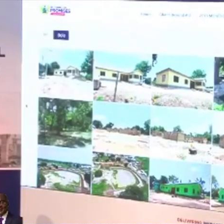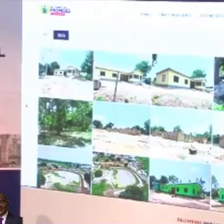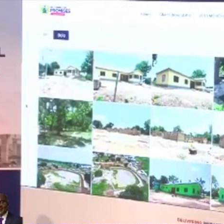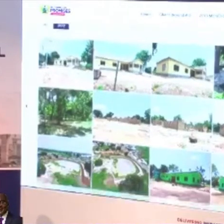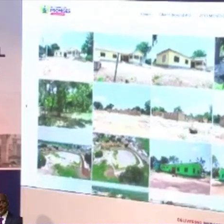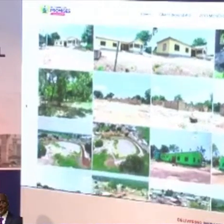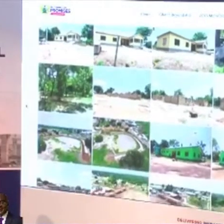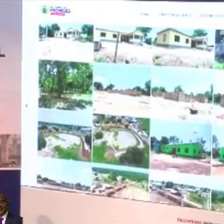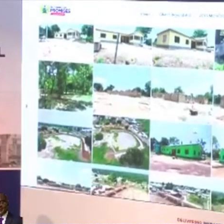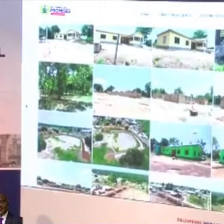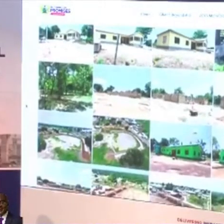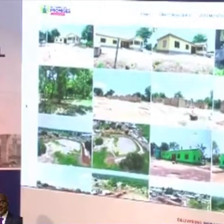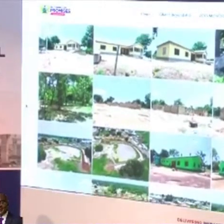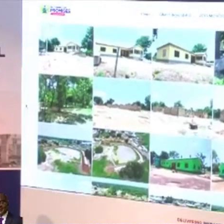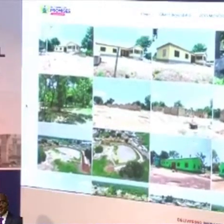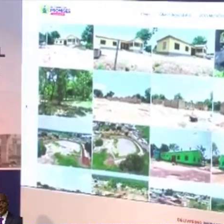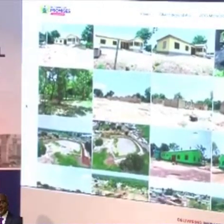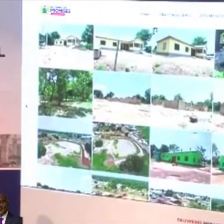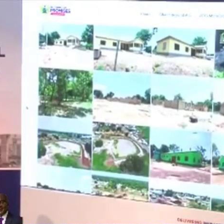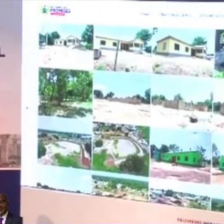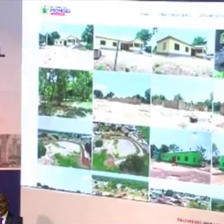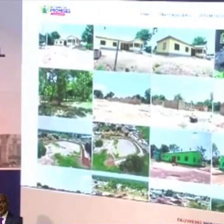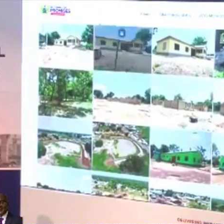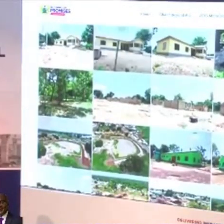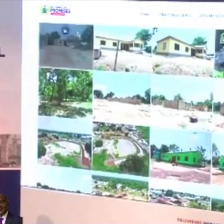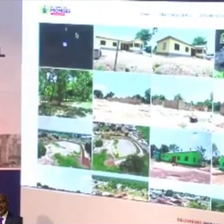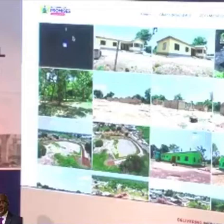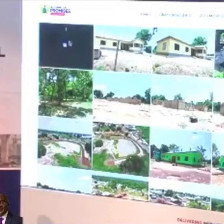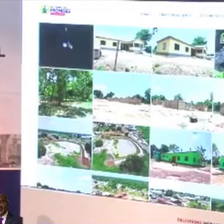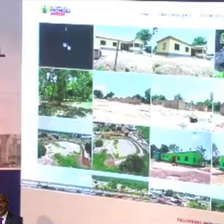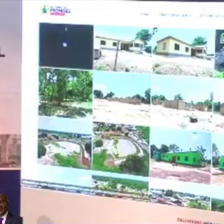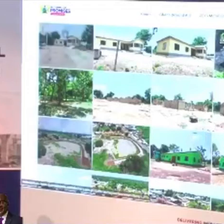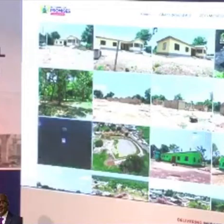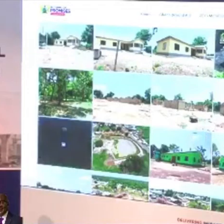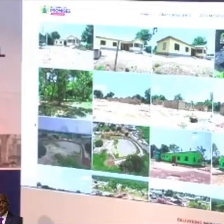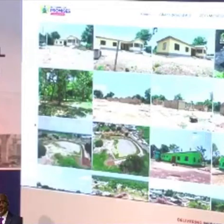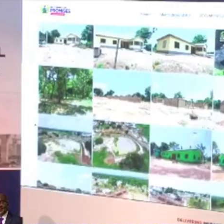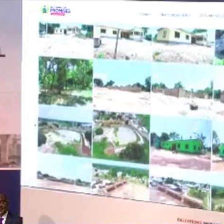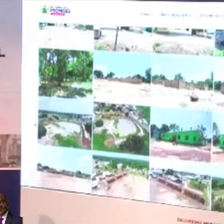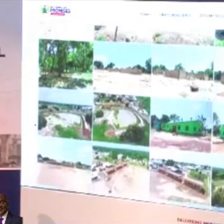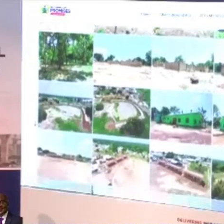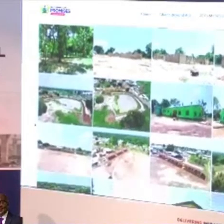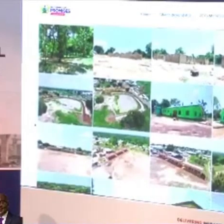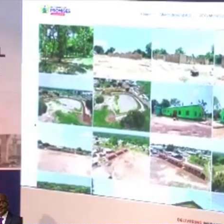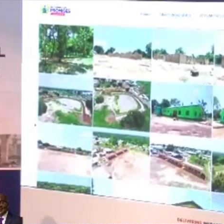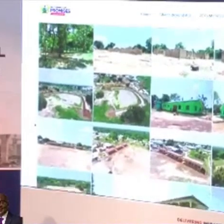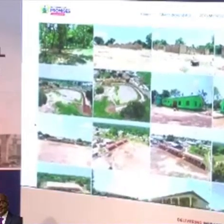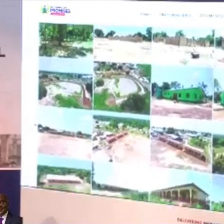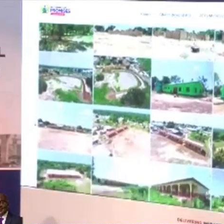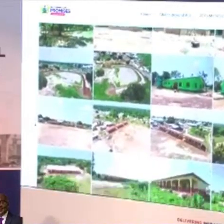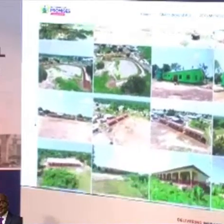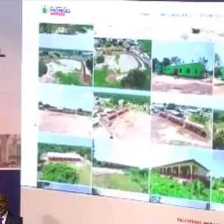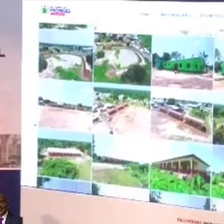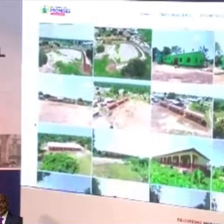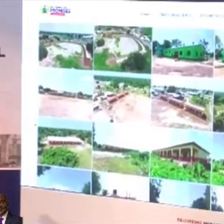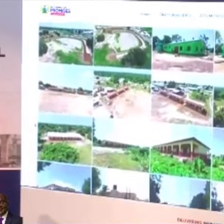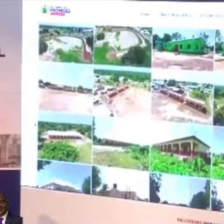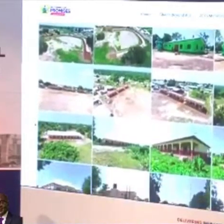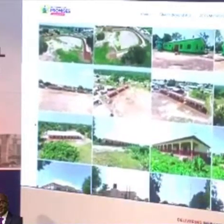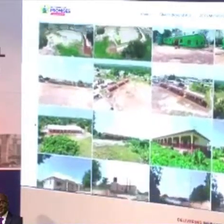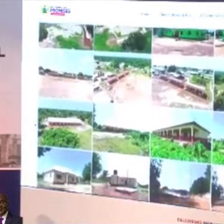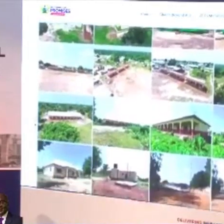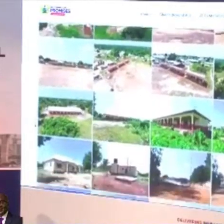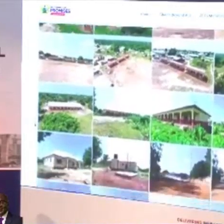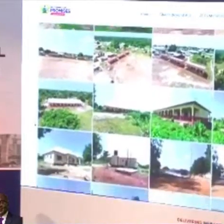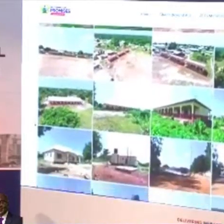Bole. You will see them, which is very good. Okay? All right. So let's go